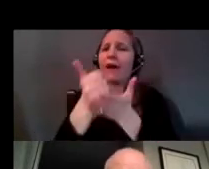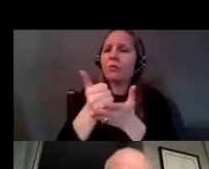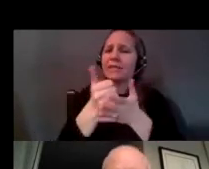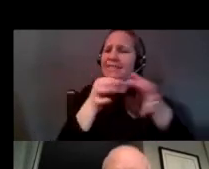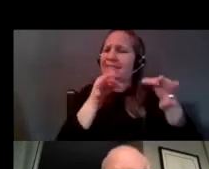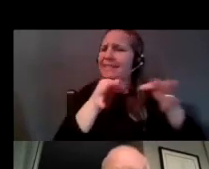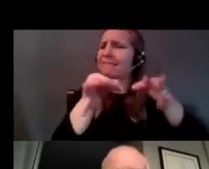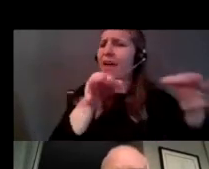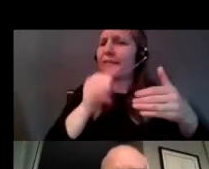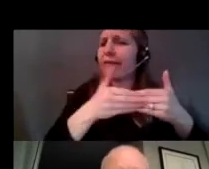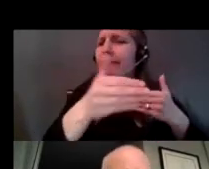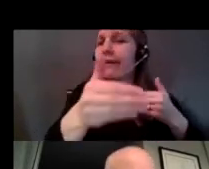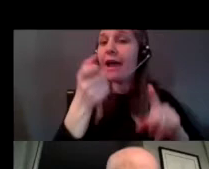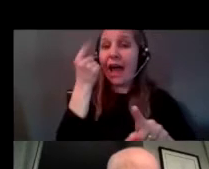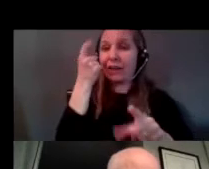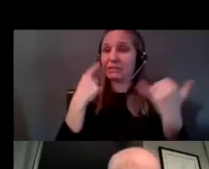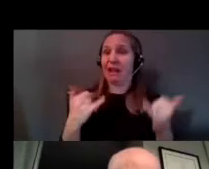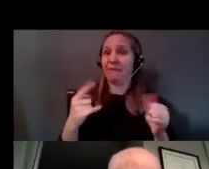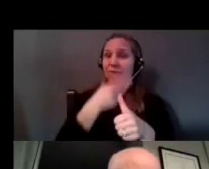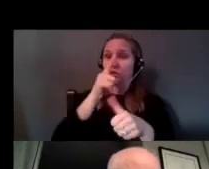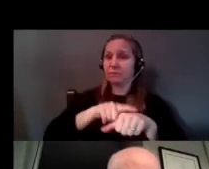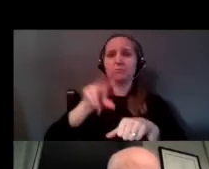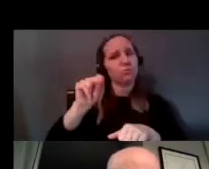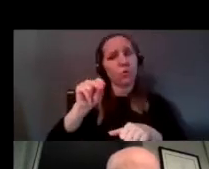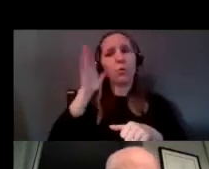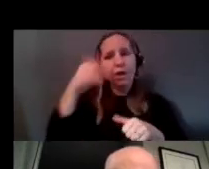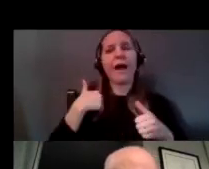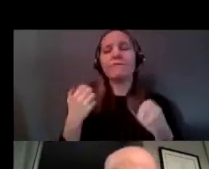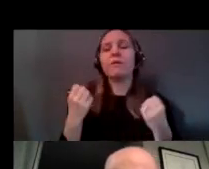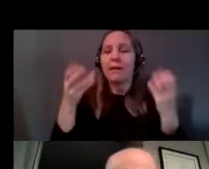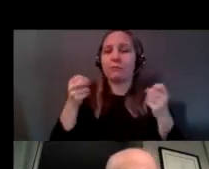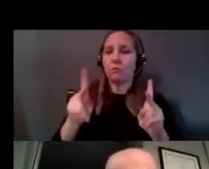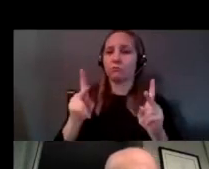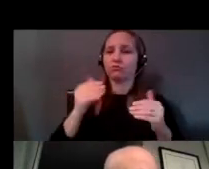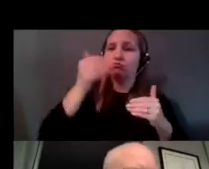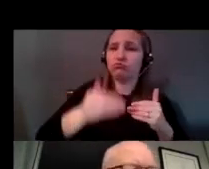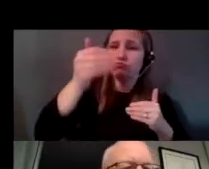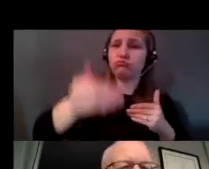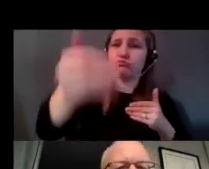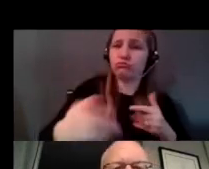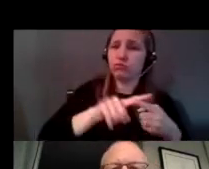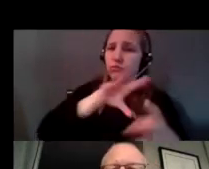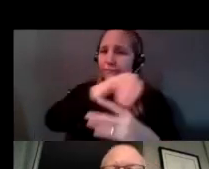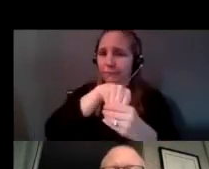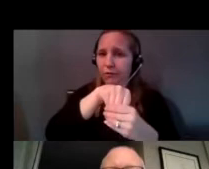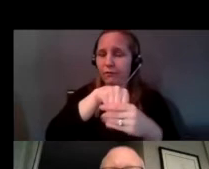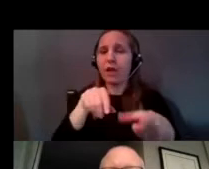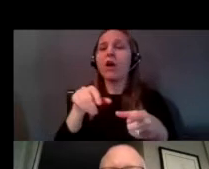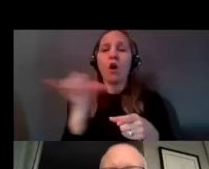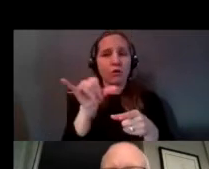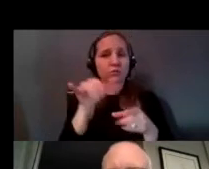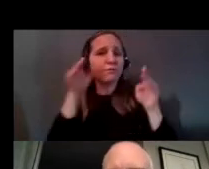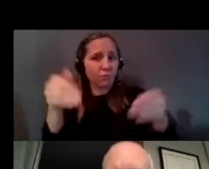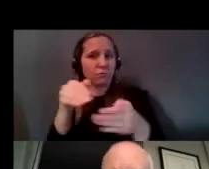There'll be many opportunities to continue to engage in the planning effort going forward, including a focus on the economy,